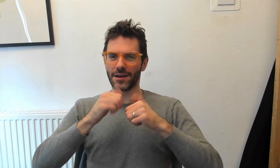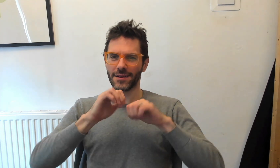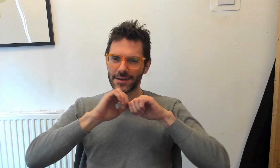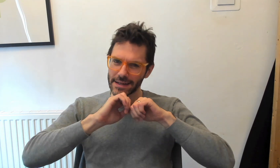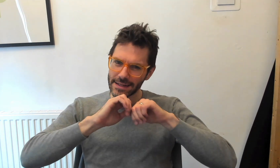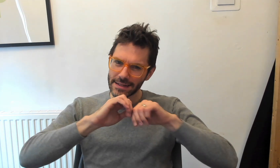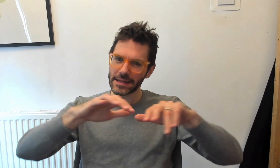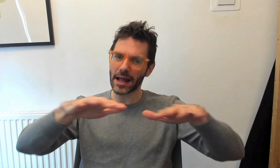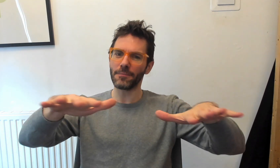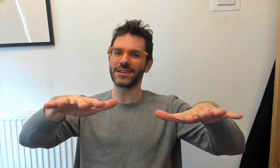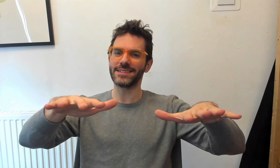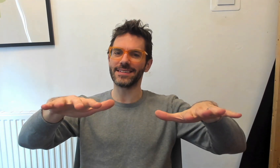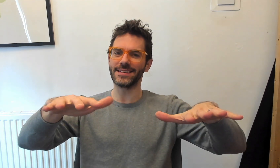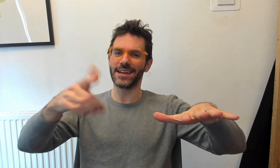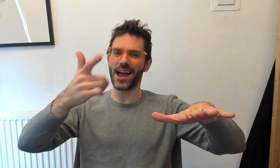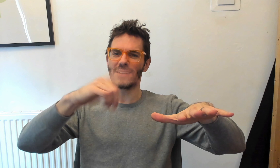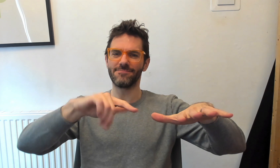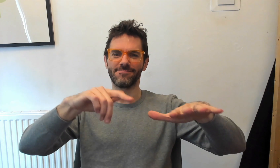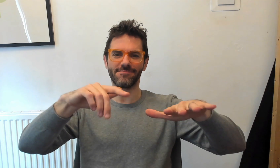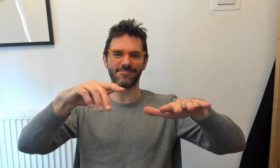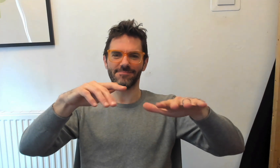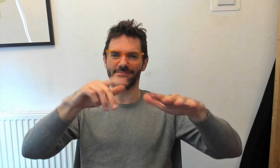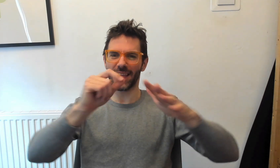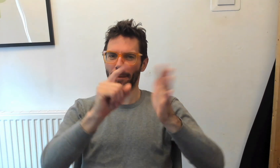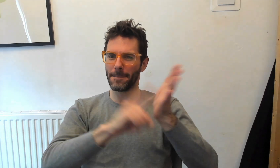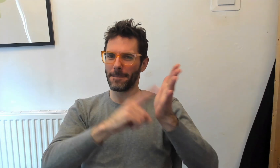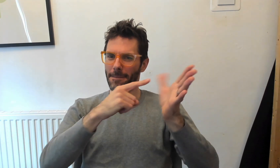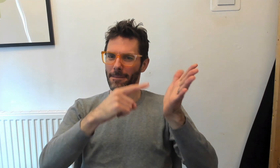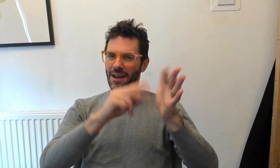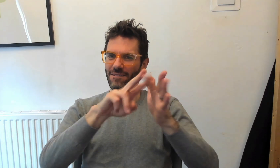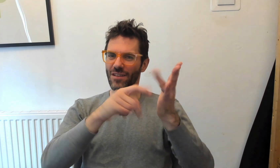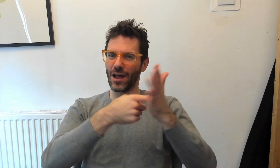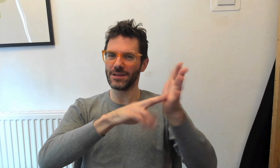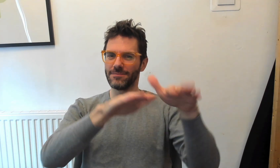for deployment and platform,